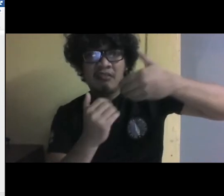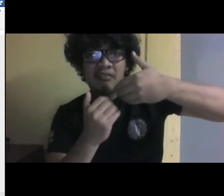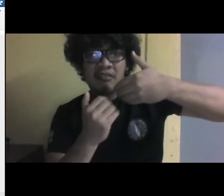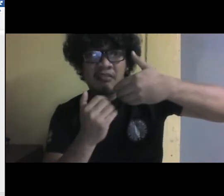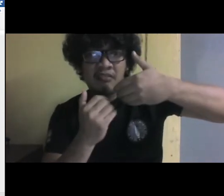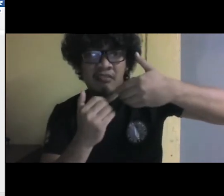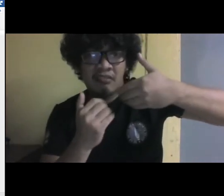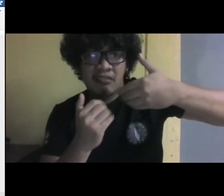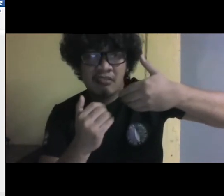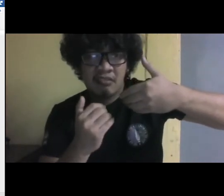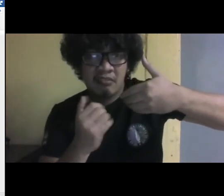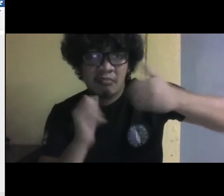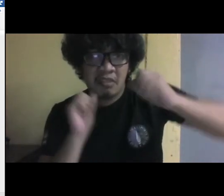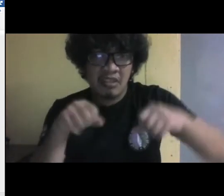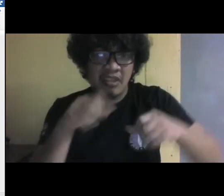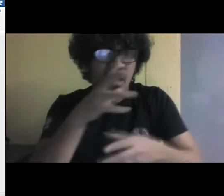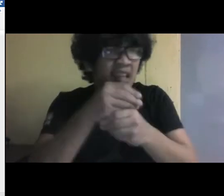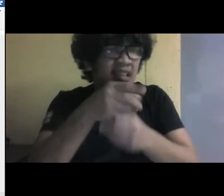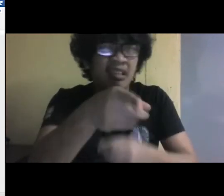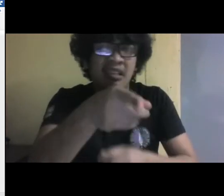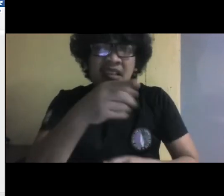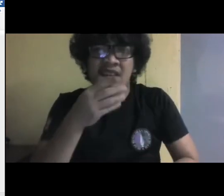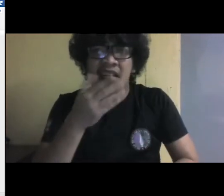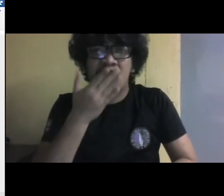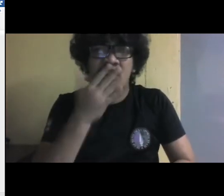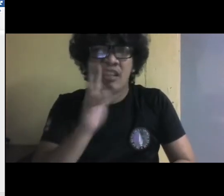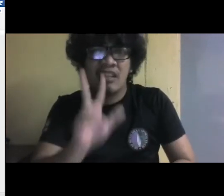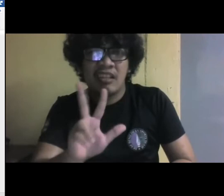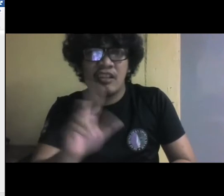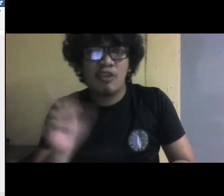they can answer that after. So we can separate.